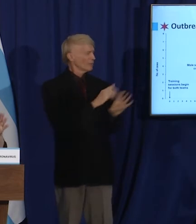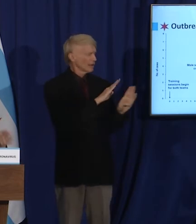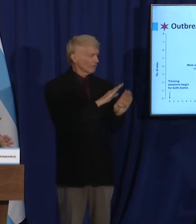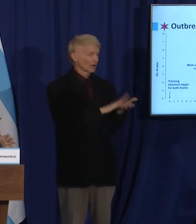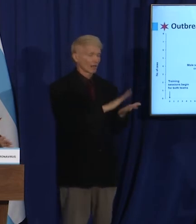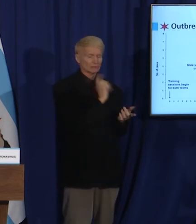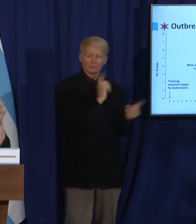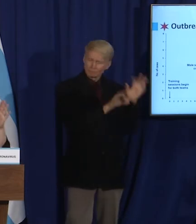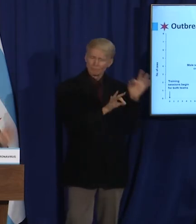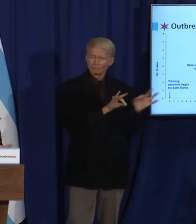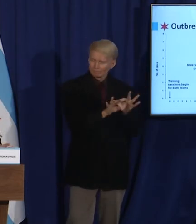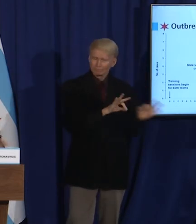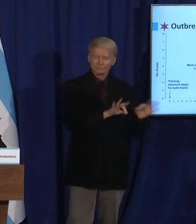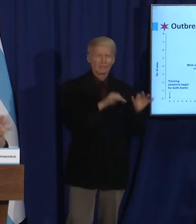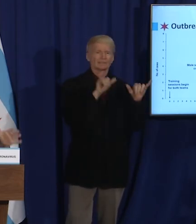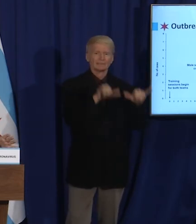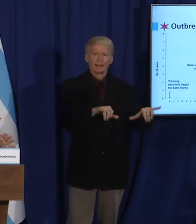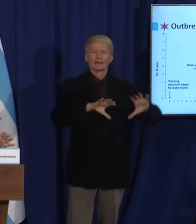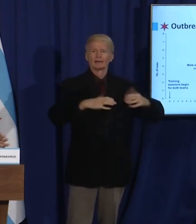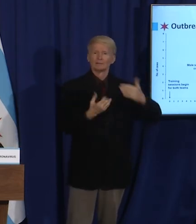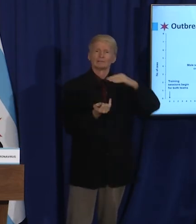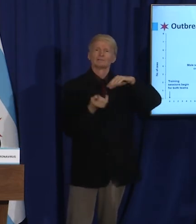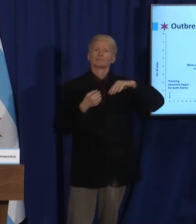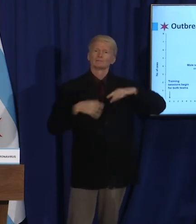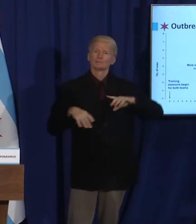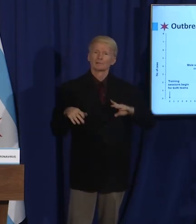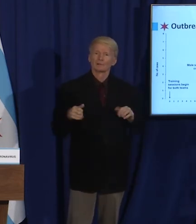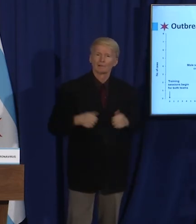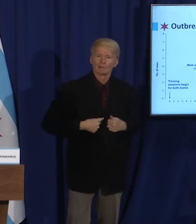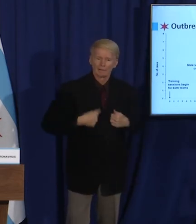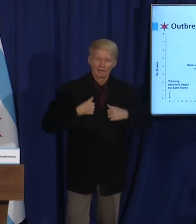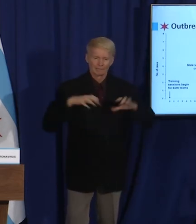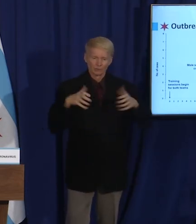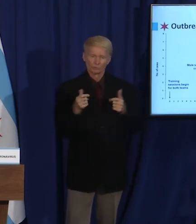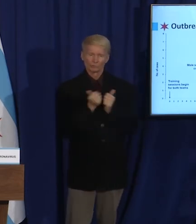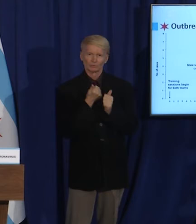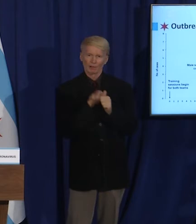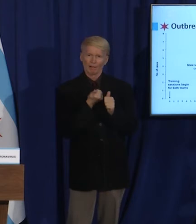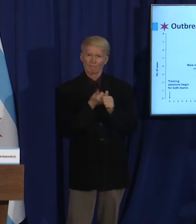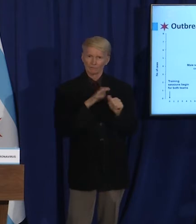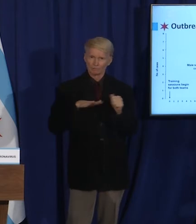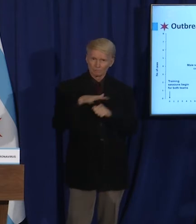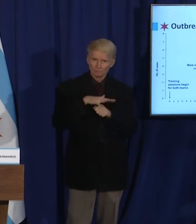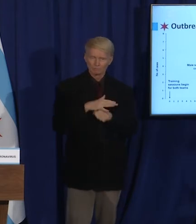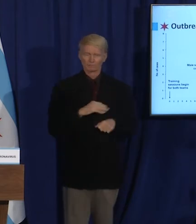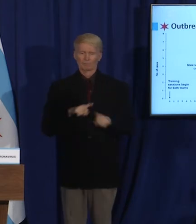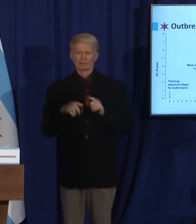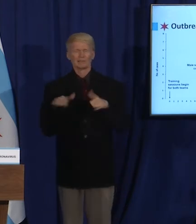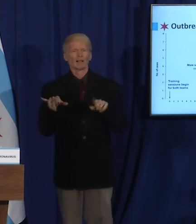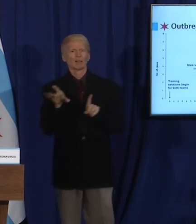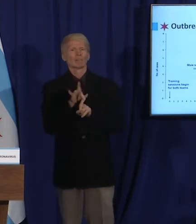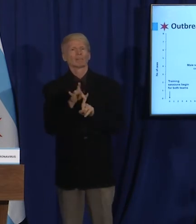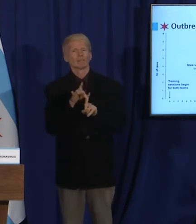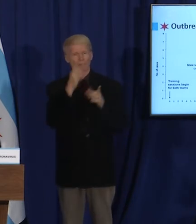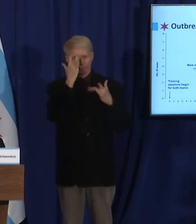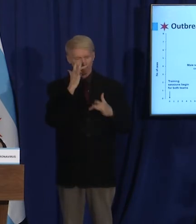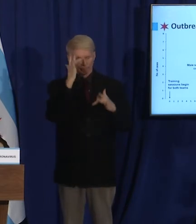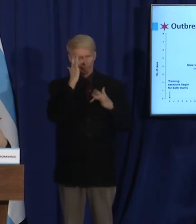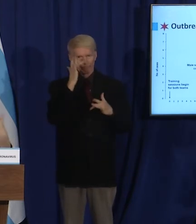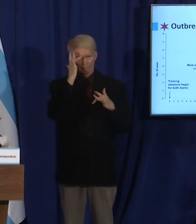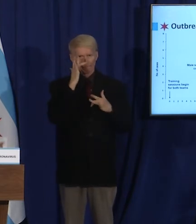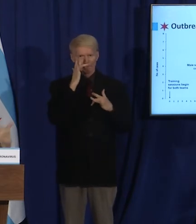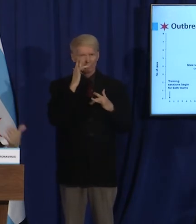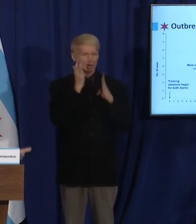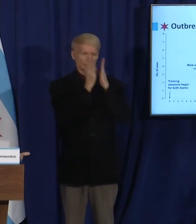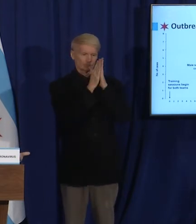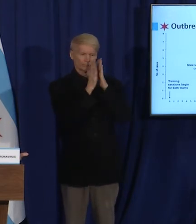soccer teams to quarantine, even with just that one case. But you can see that all the rest of those cases came after that. These were people